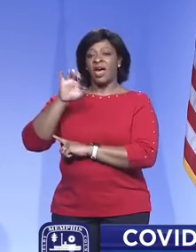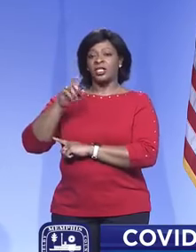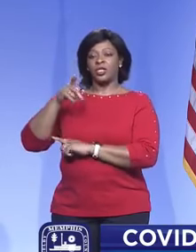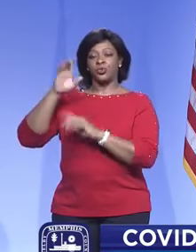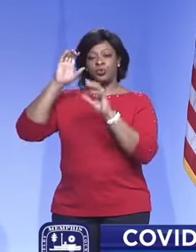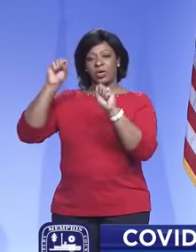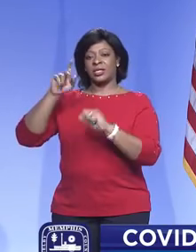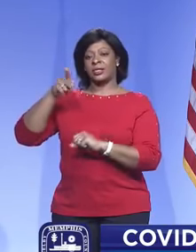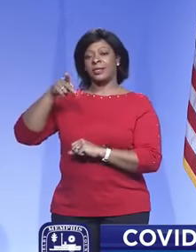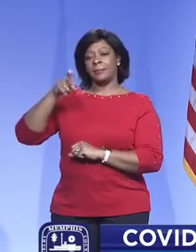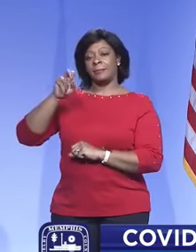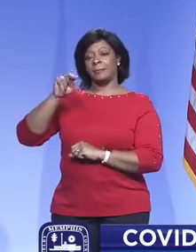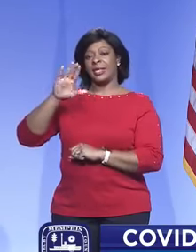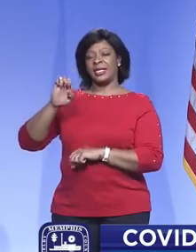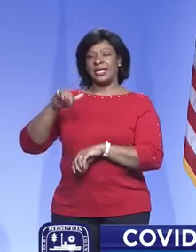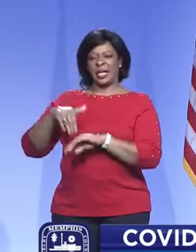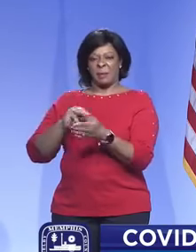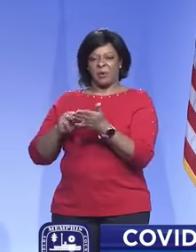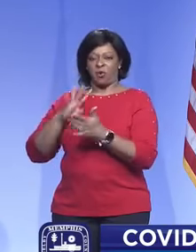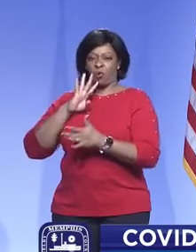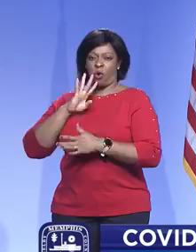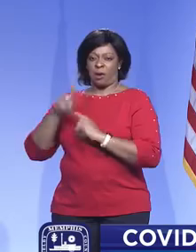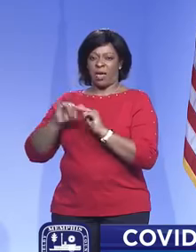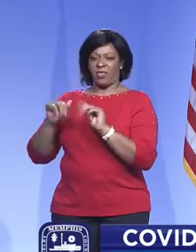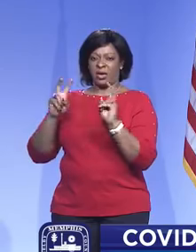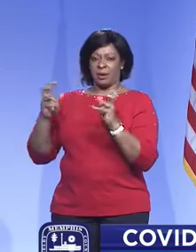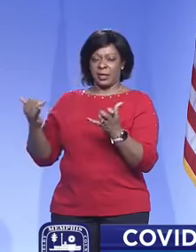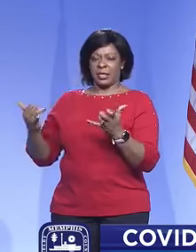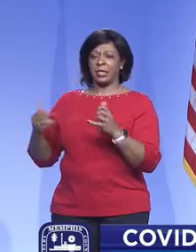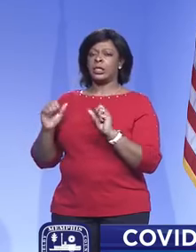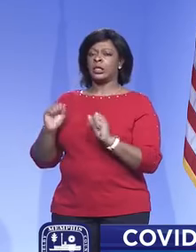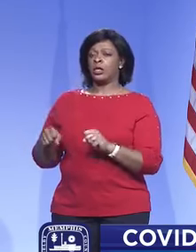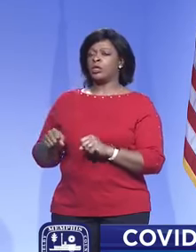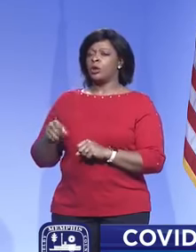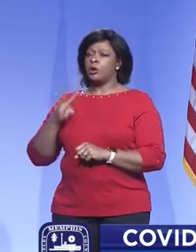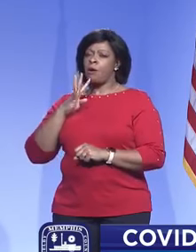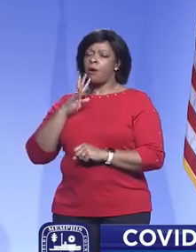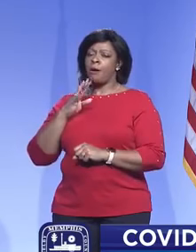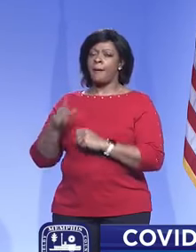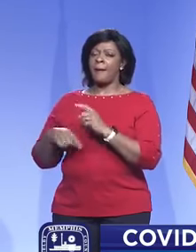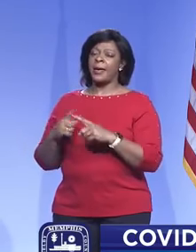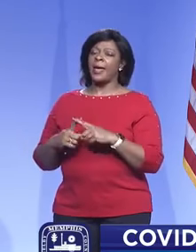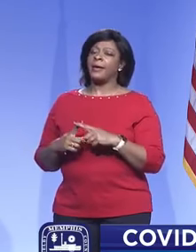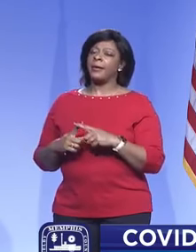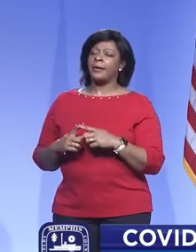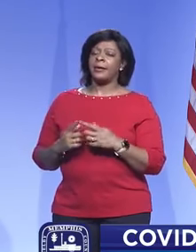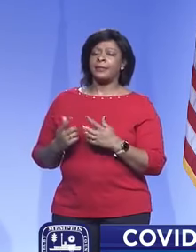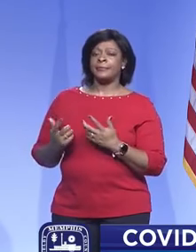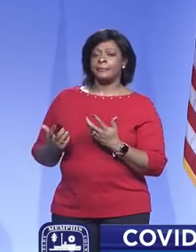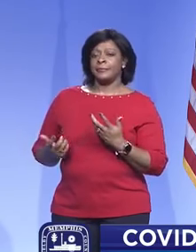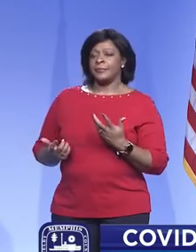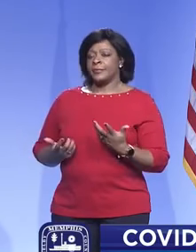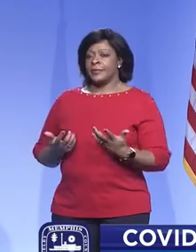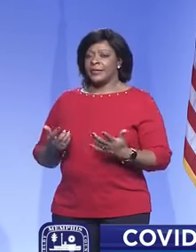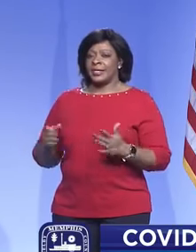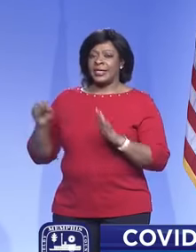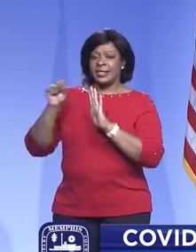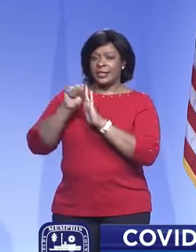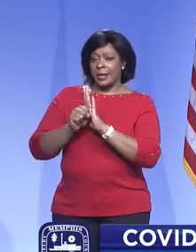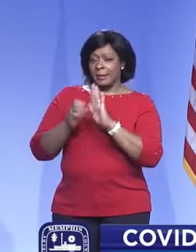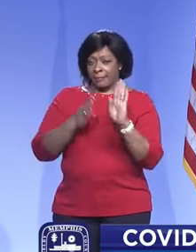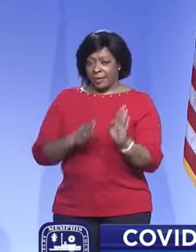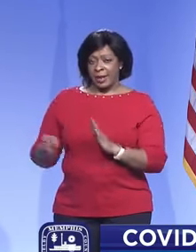visiting Memphis on that topic today. Can you guys talk a little bit about the state's plan